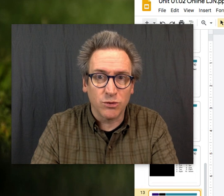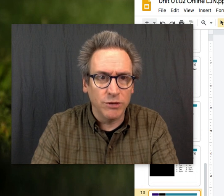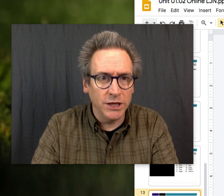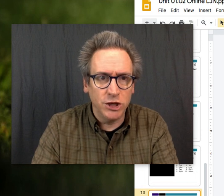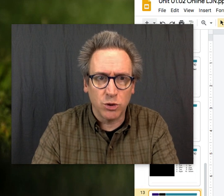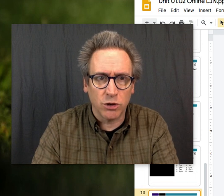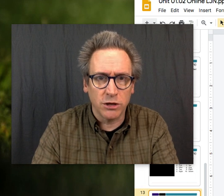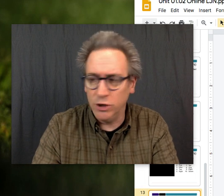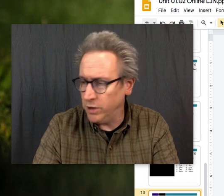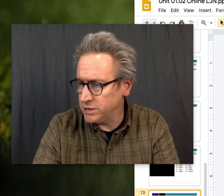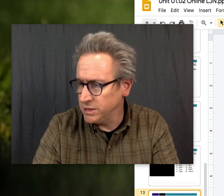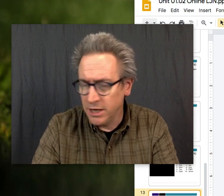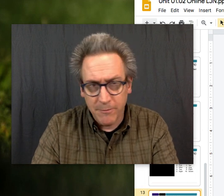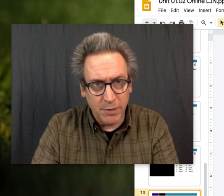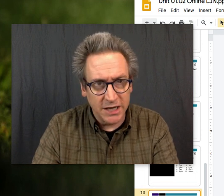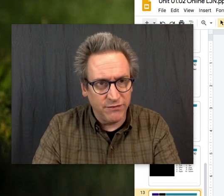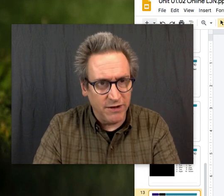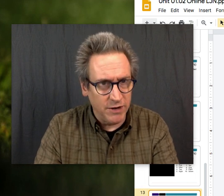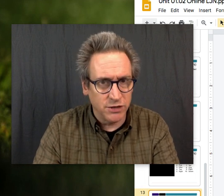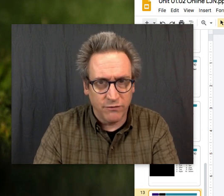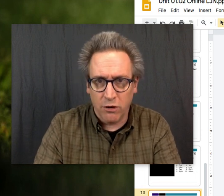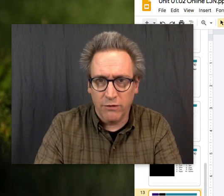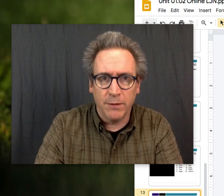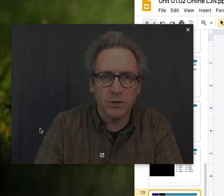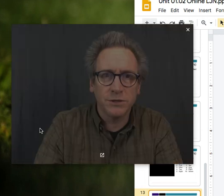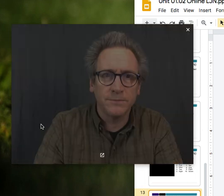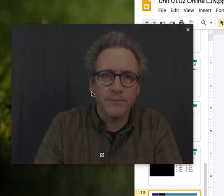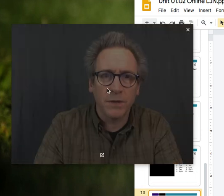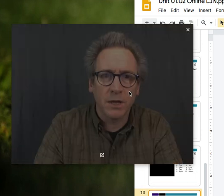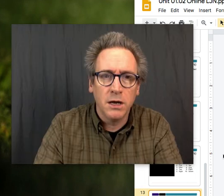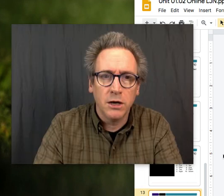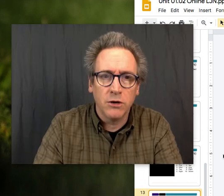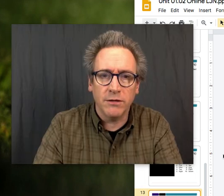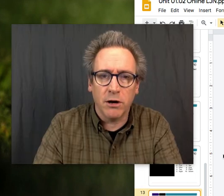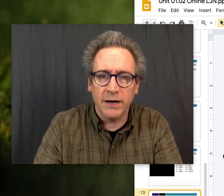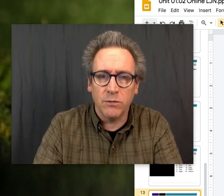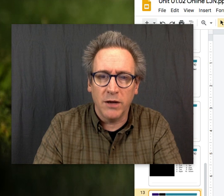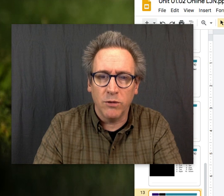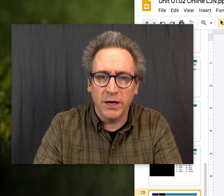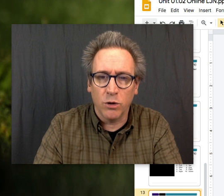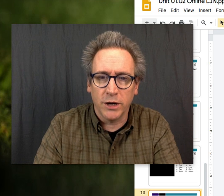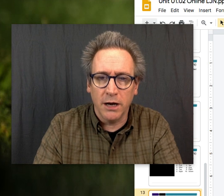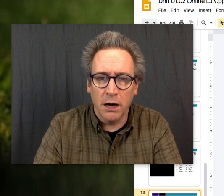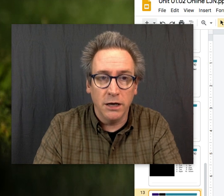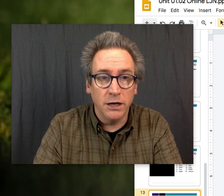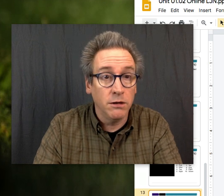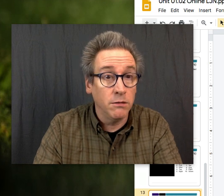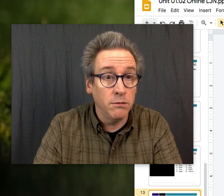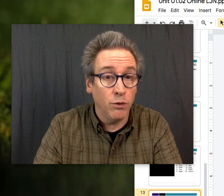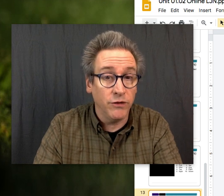It's a really short unit, but it's the foundation for all the numbers. Great. All right. Well, I will get working on 0.3.